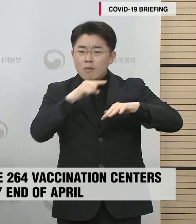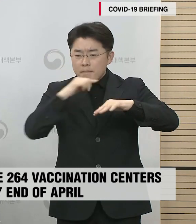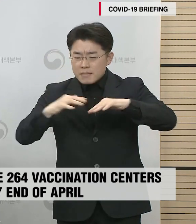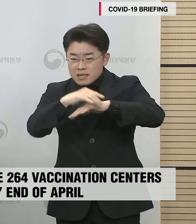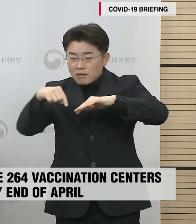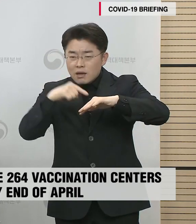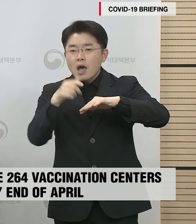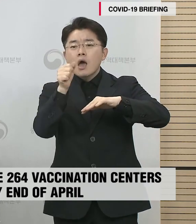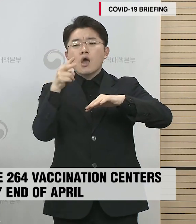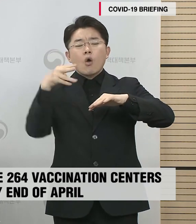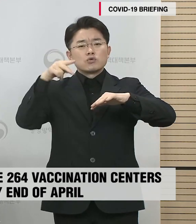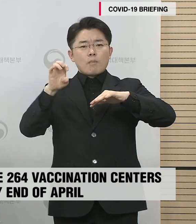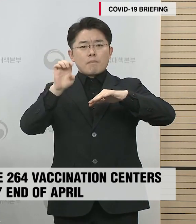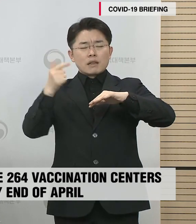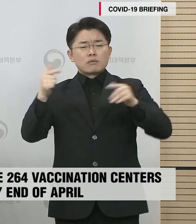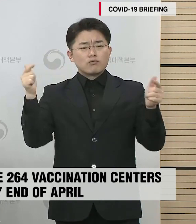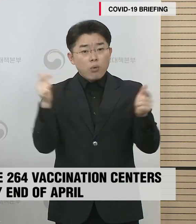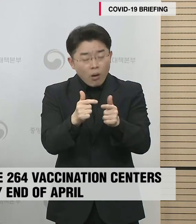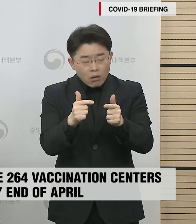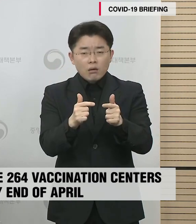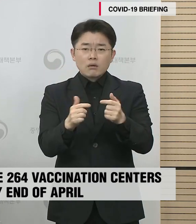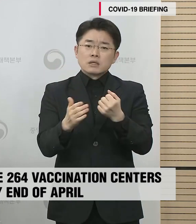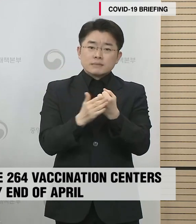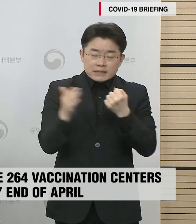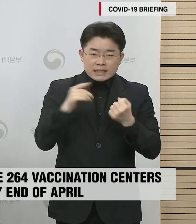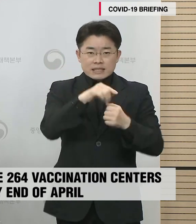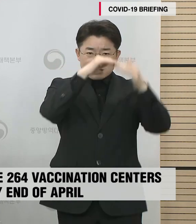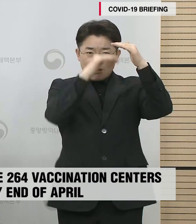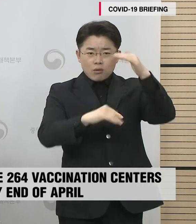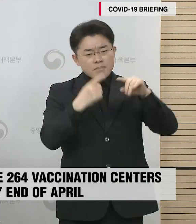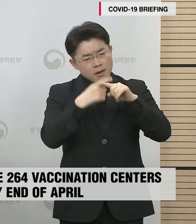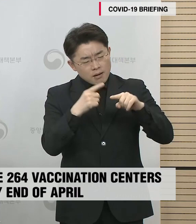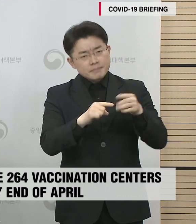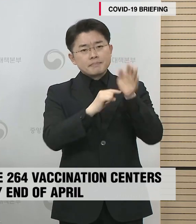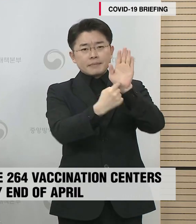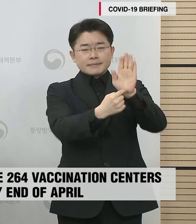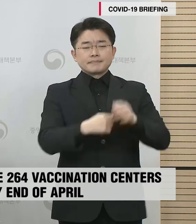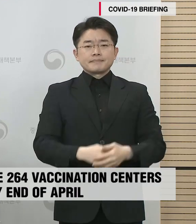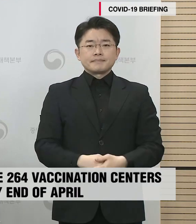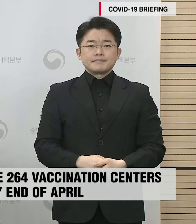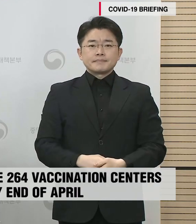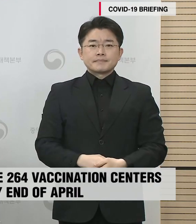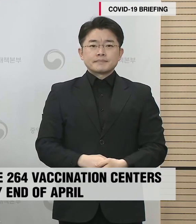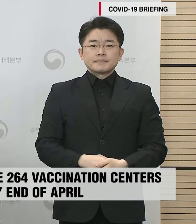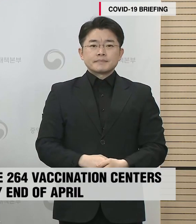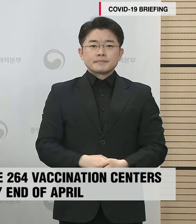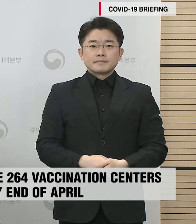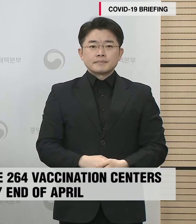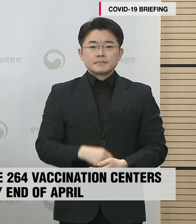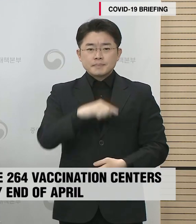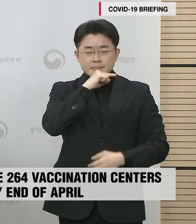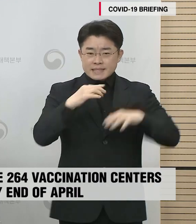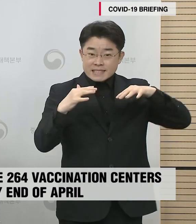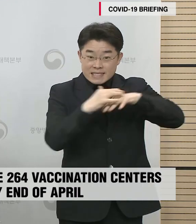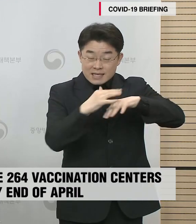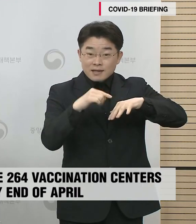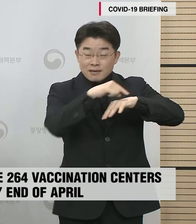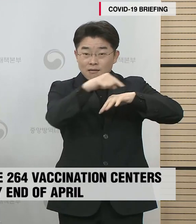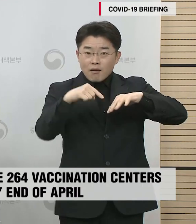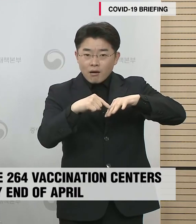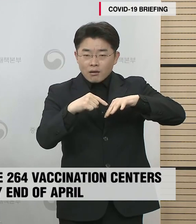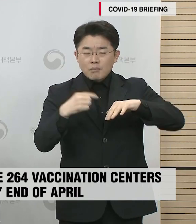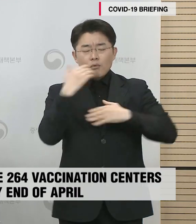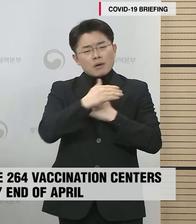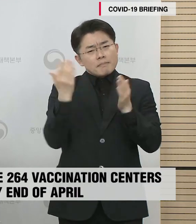especially, and they carried out the safety of the vaccines as amid the concerns of blood clots. And the EMA